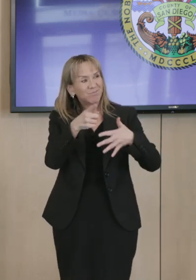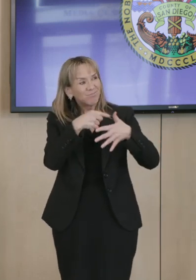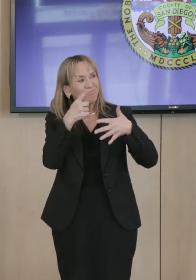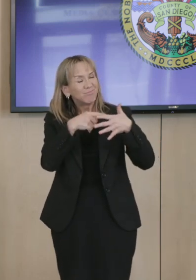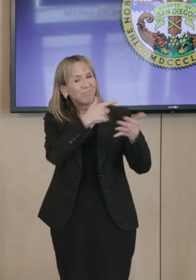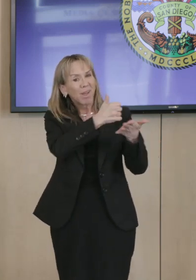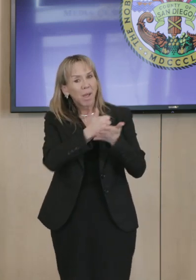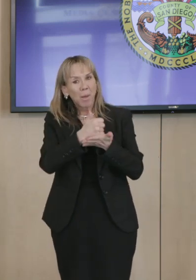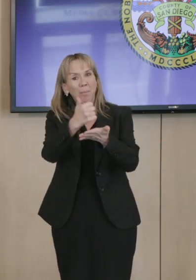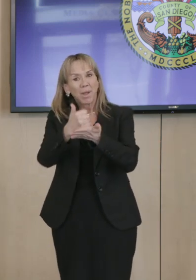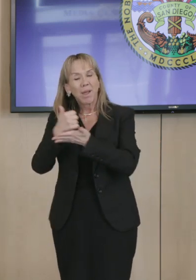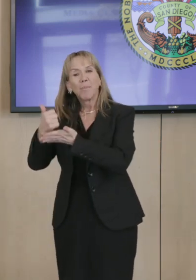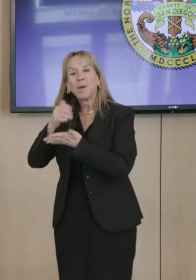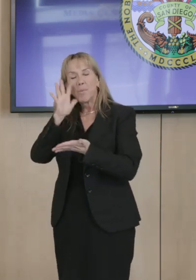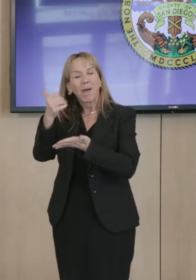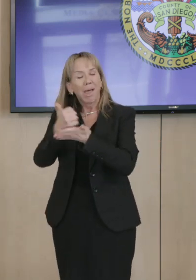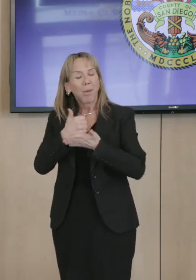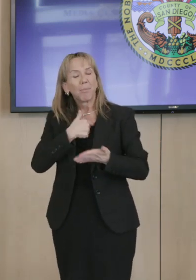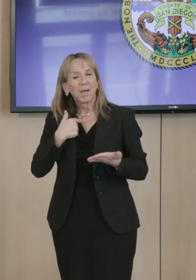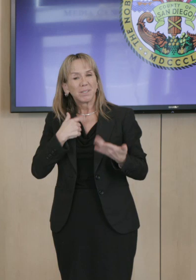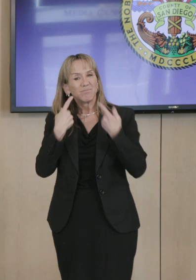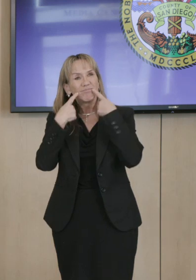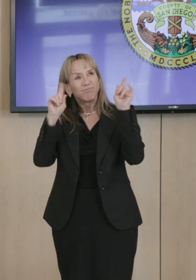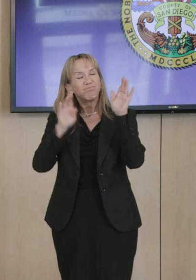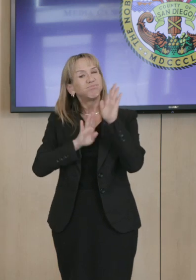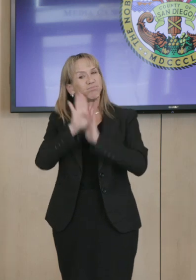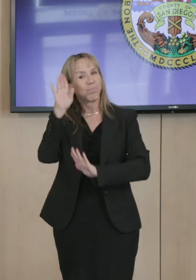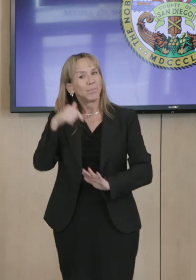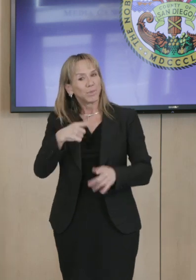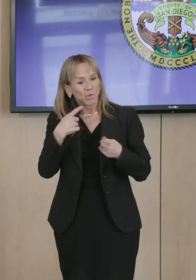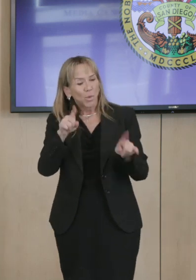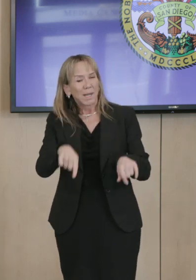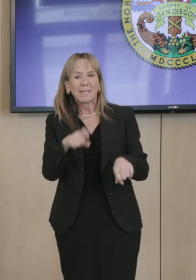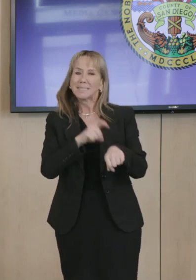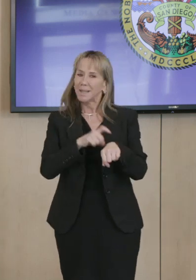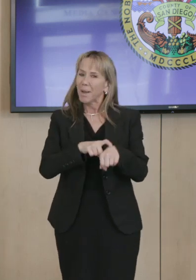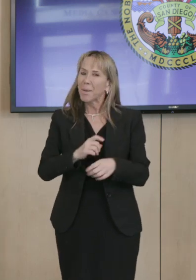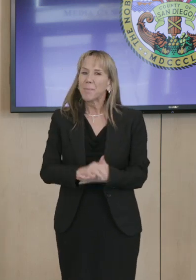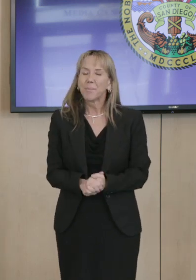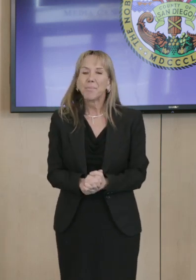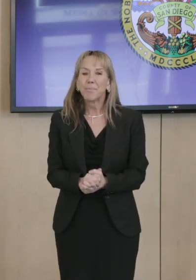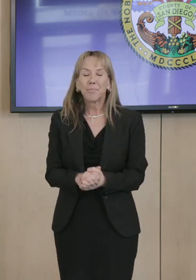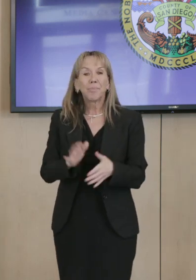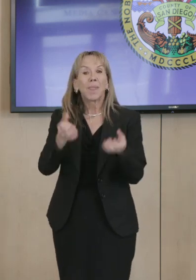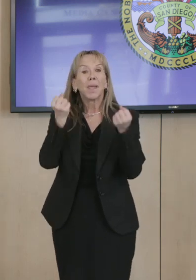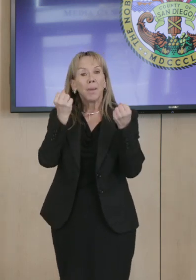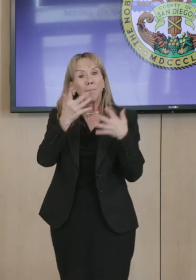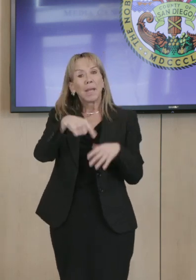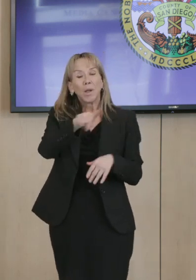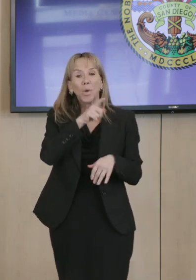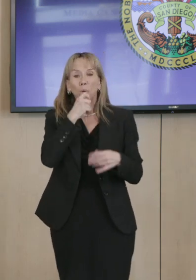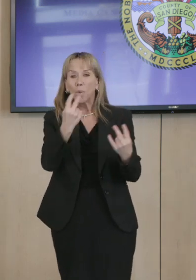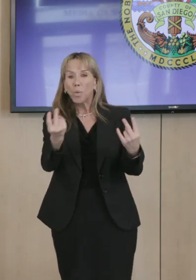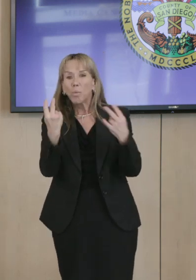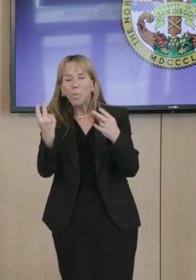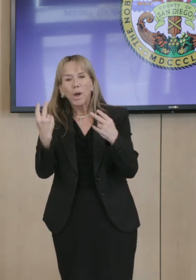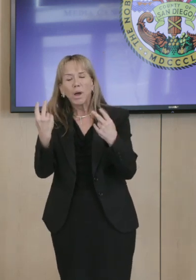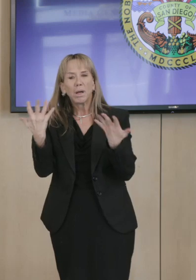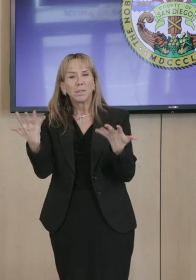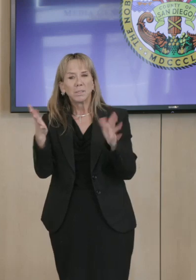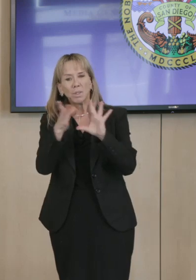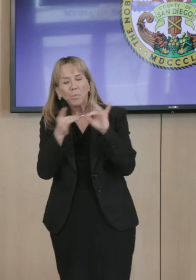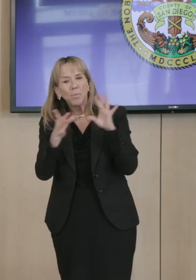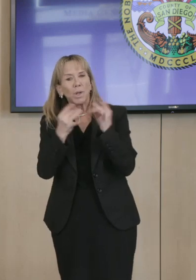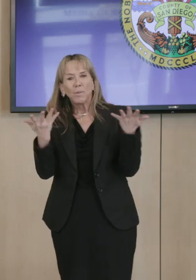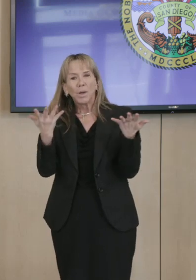this period. I also know that many of you that have been watching at home these briefings have been wondering, what can you